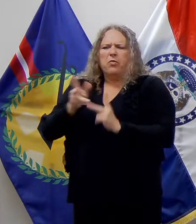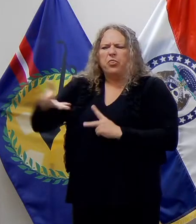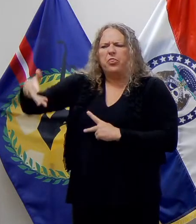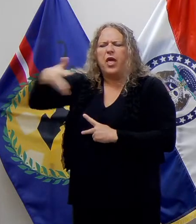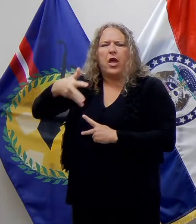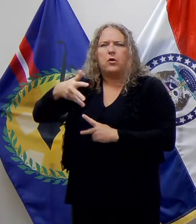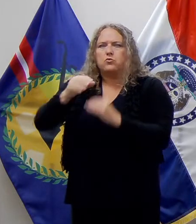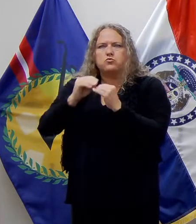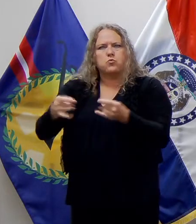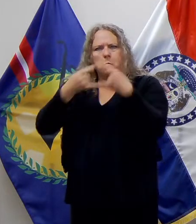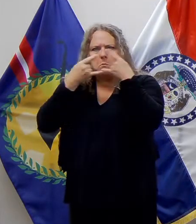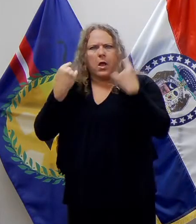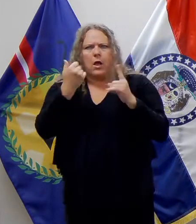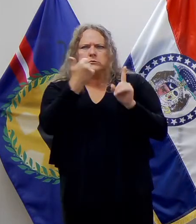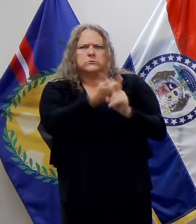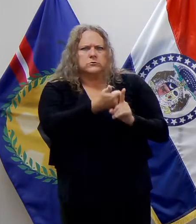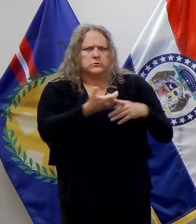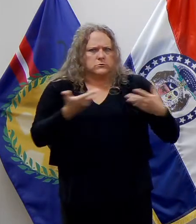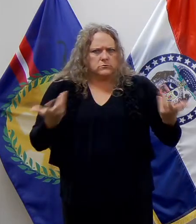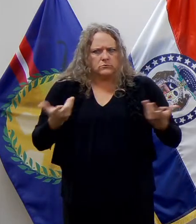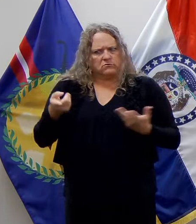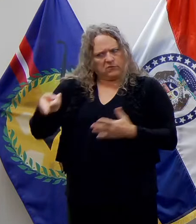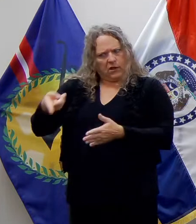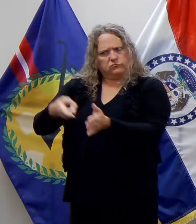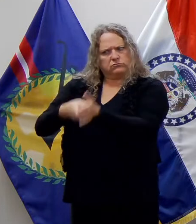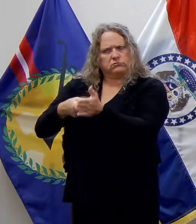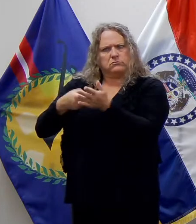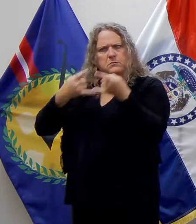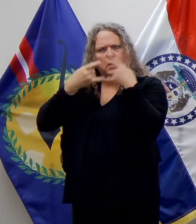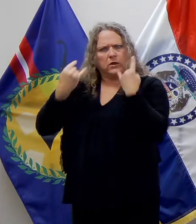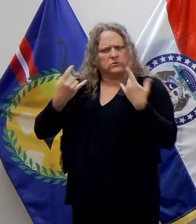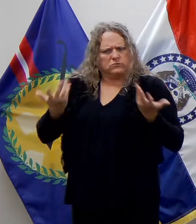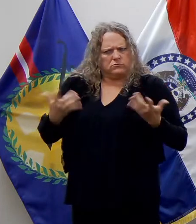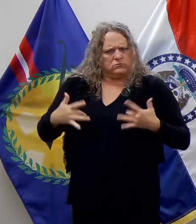Would you like to respond to that? Well, sure. We